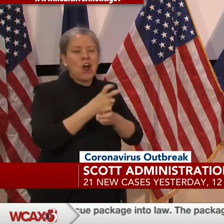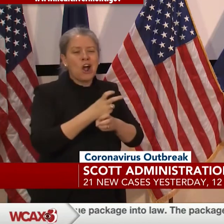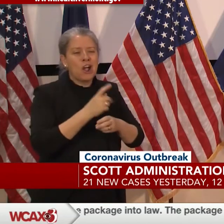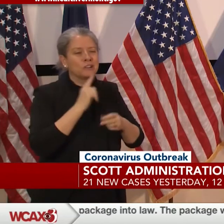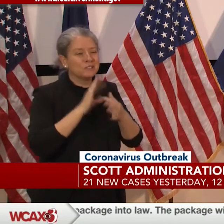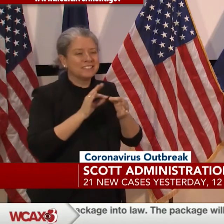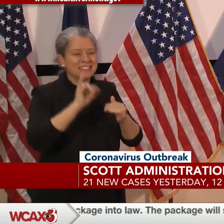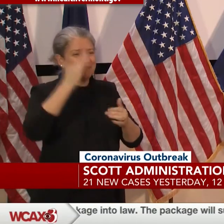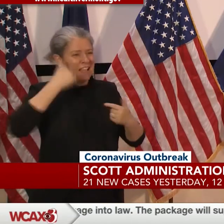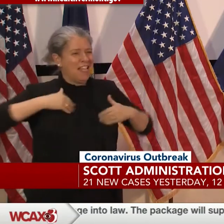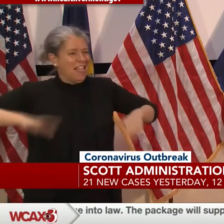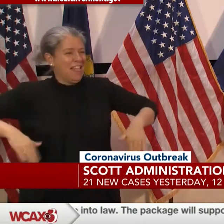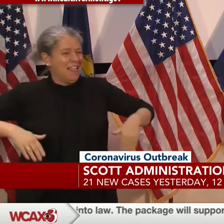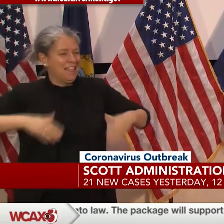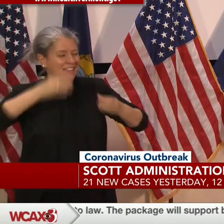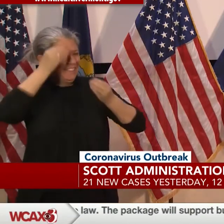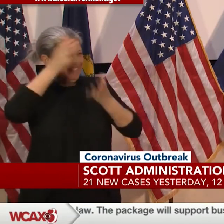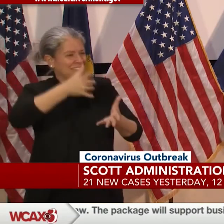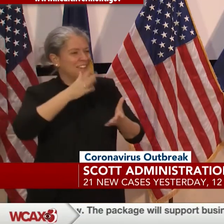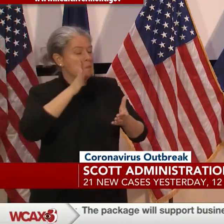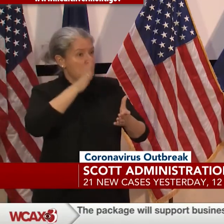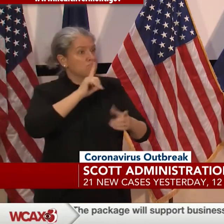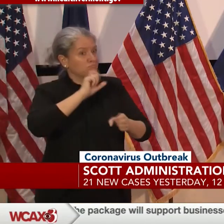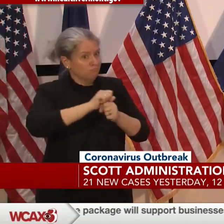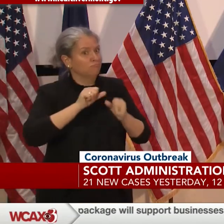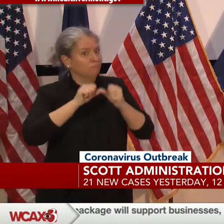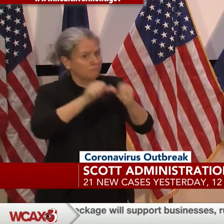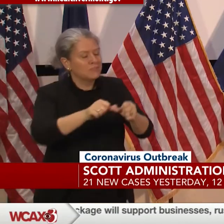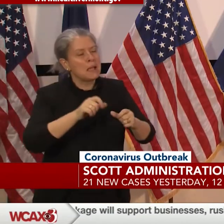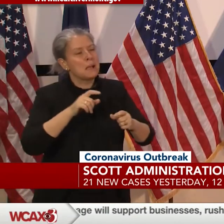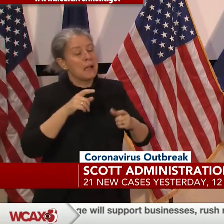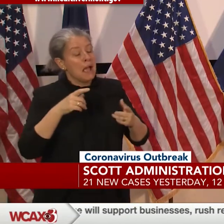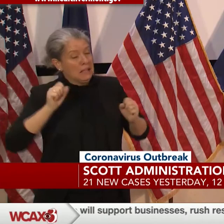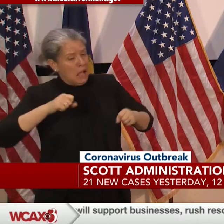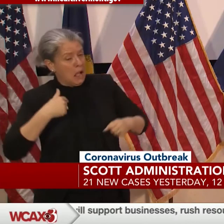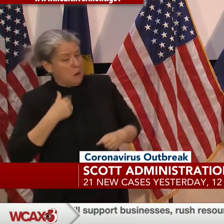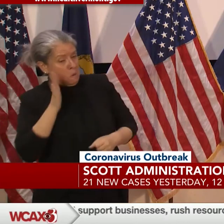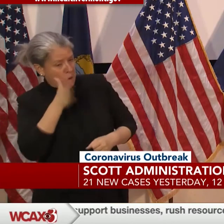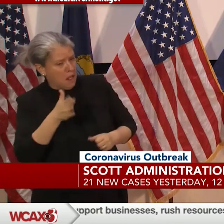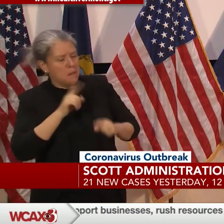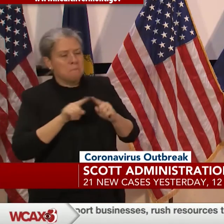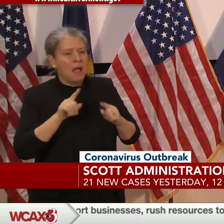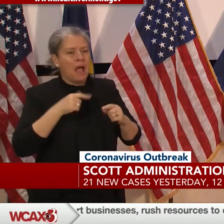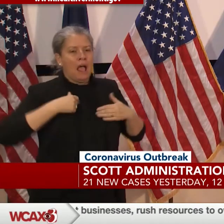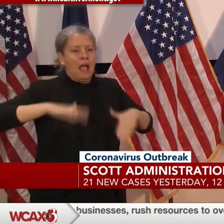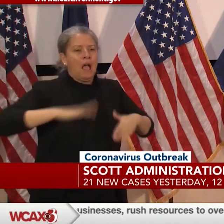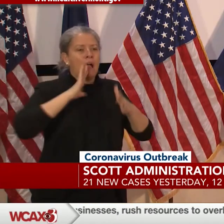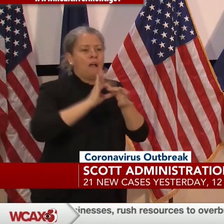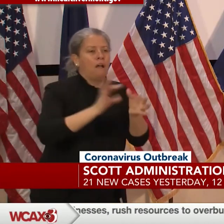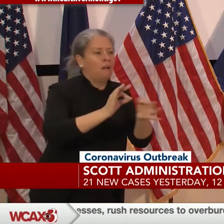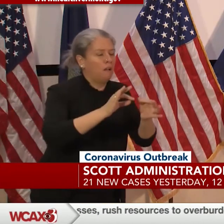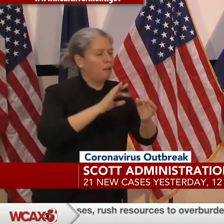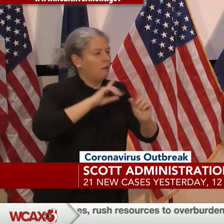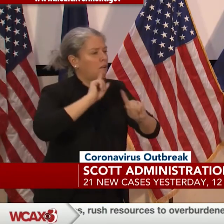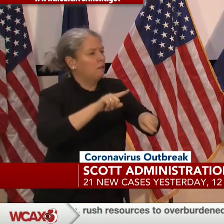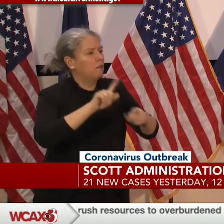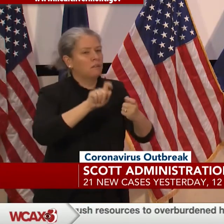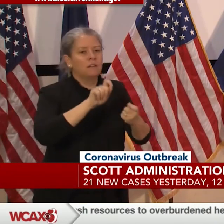extended it at this point, although you can expect that the order will be extended. But we'll determine at that